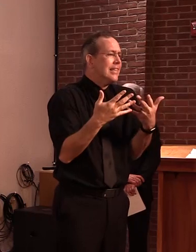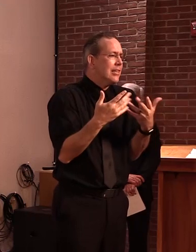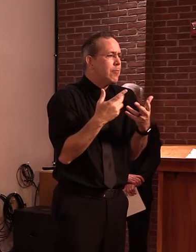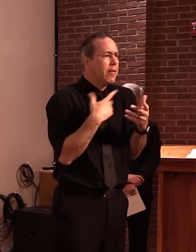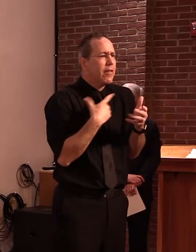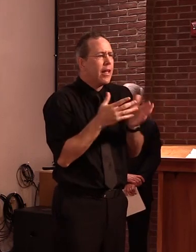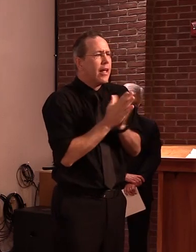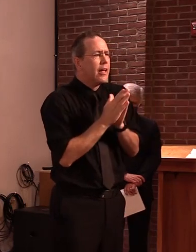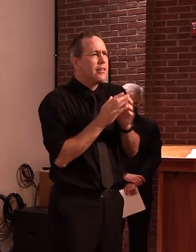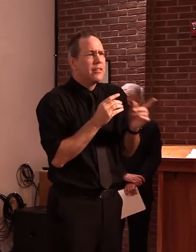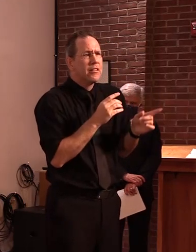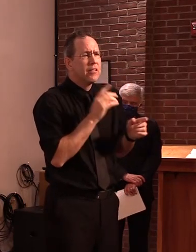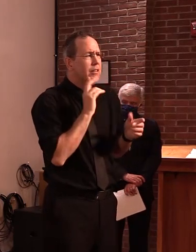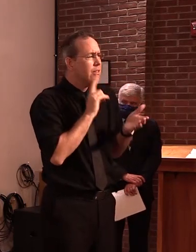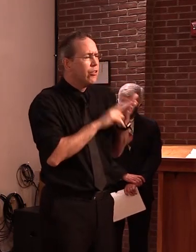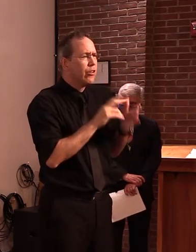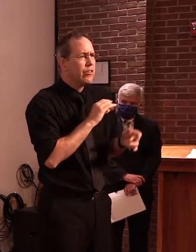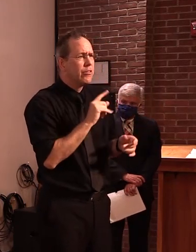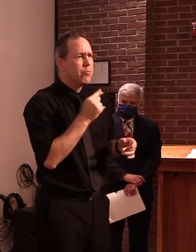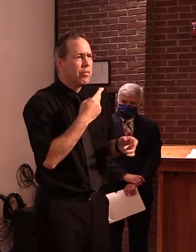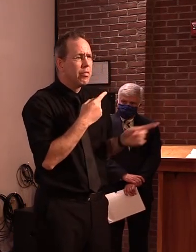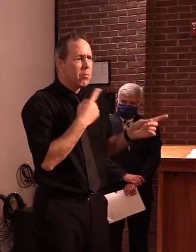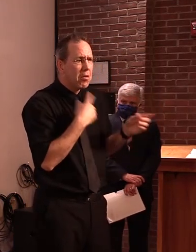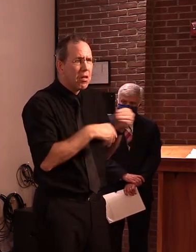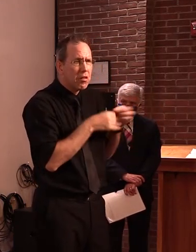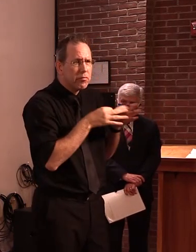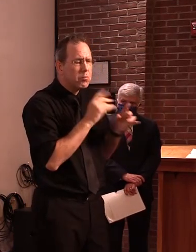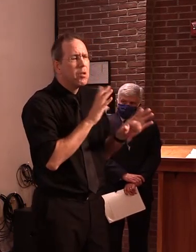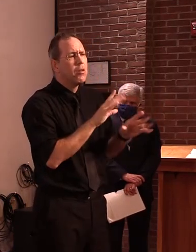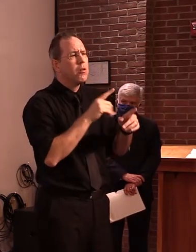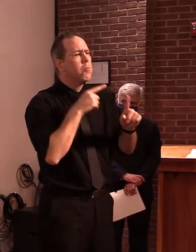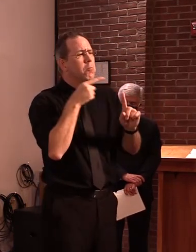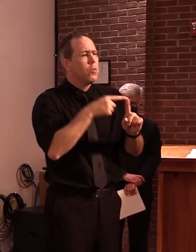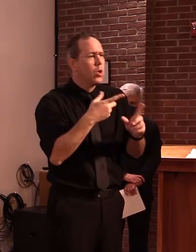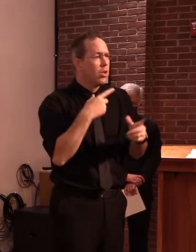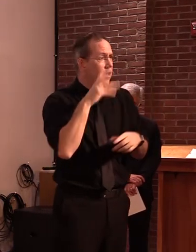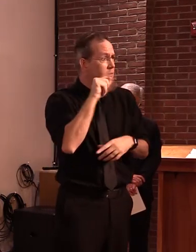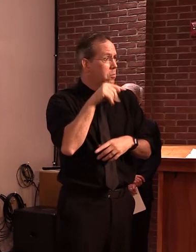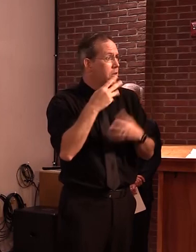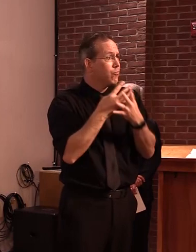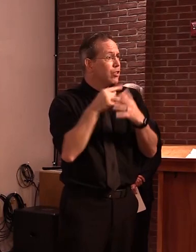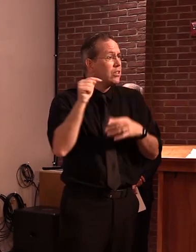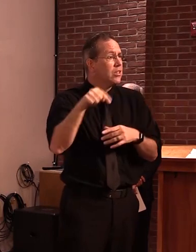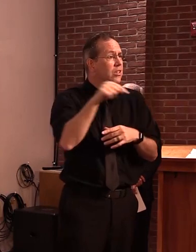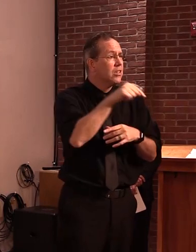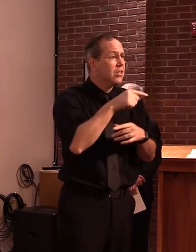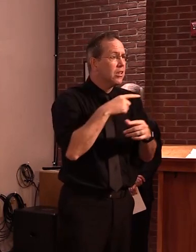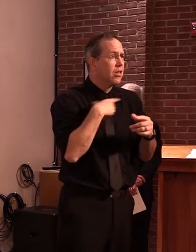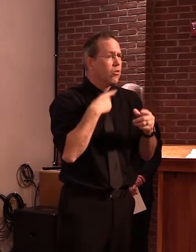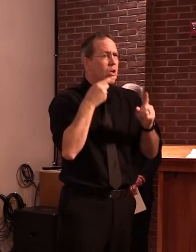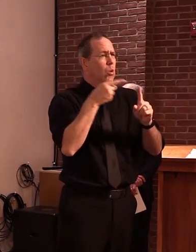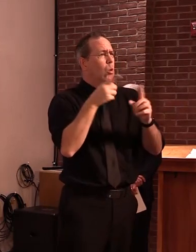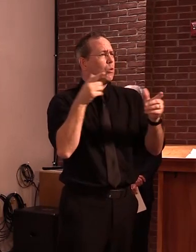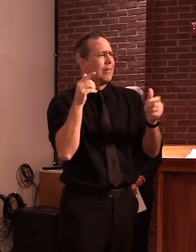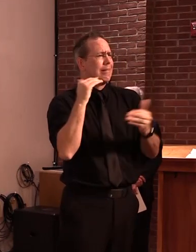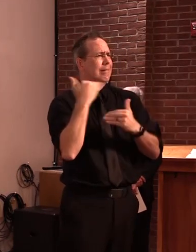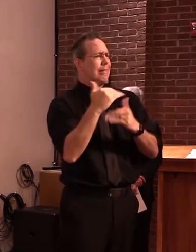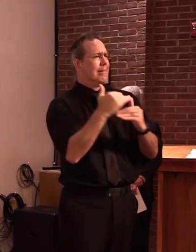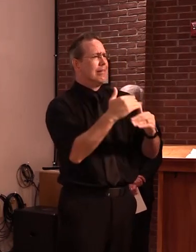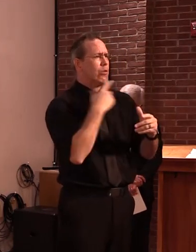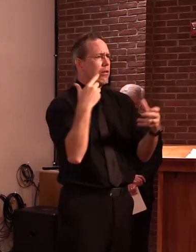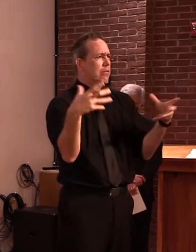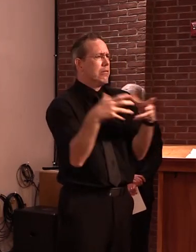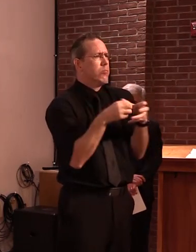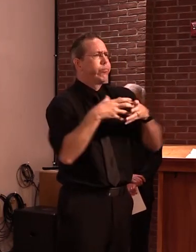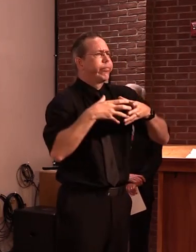this. But again, you know, we've reduced our numbers here in Vermont. We've reduced the number of offenders in Mississippi